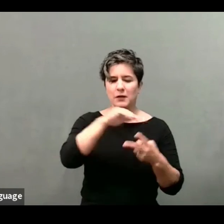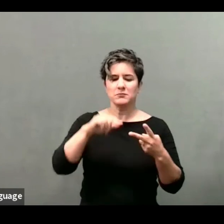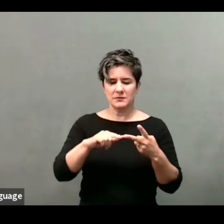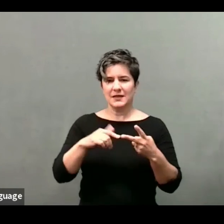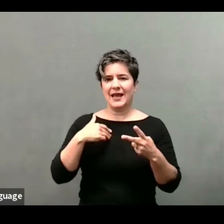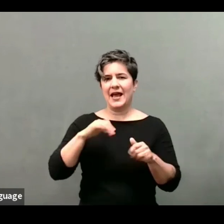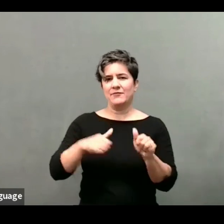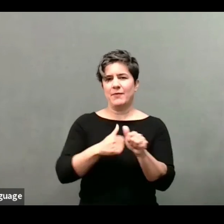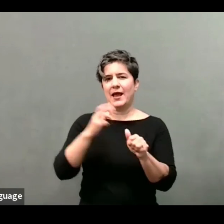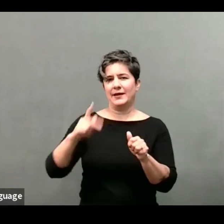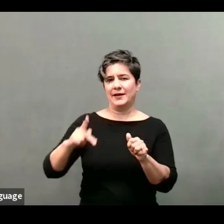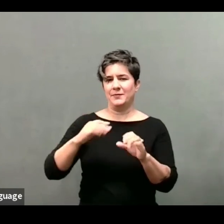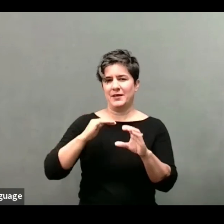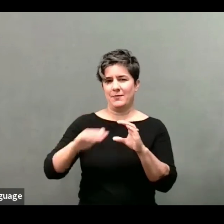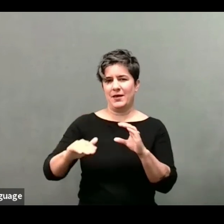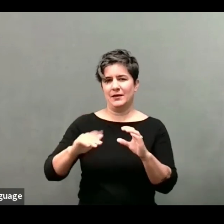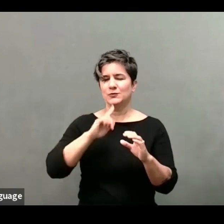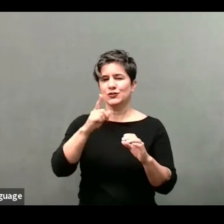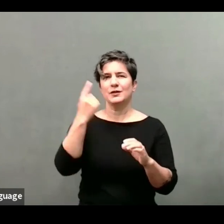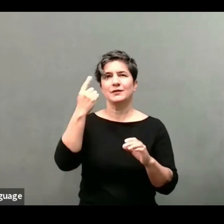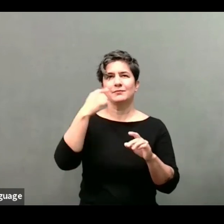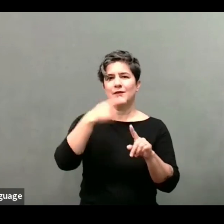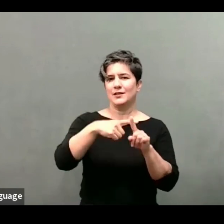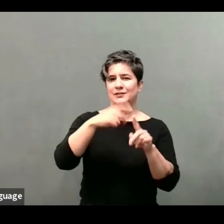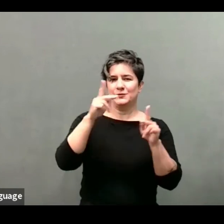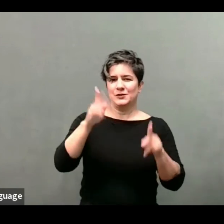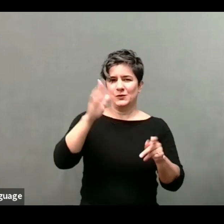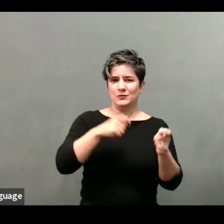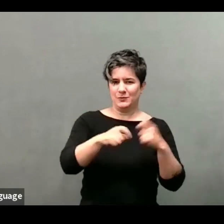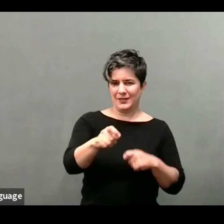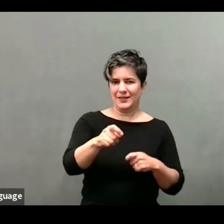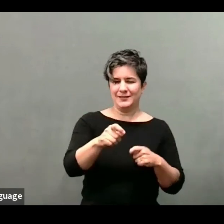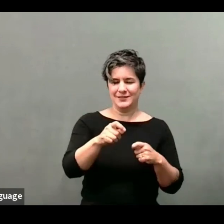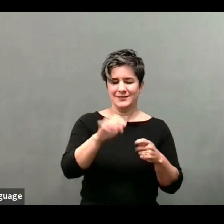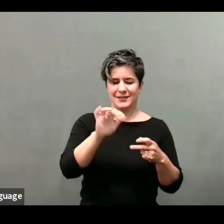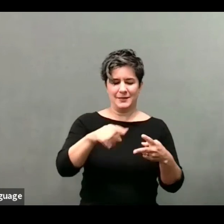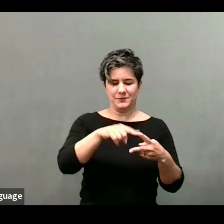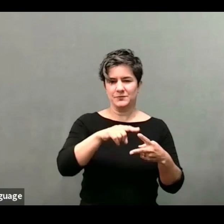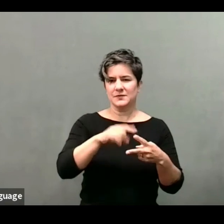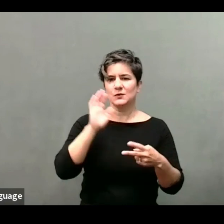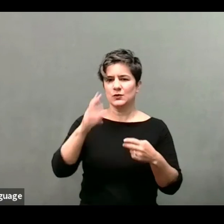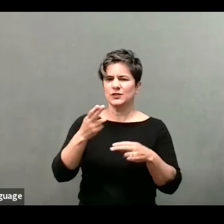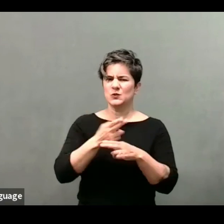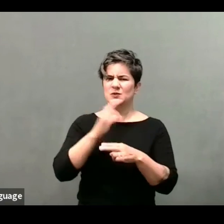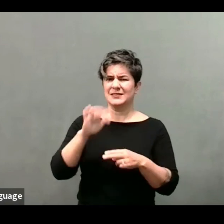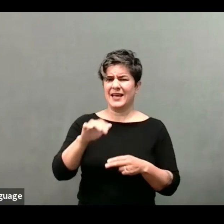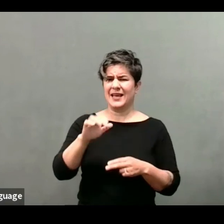I'm sure whatever wonderful person replaces her will continue to use that